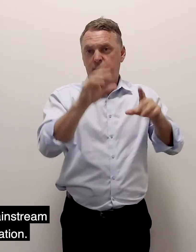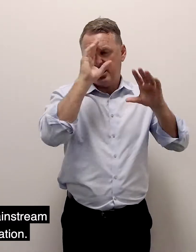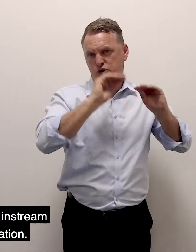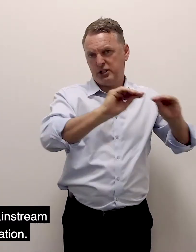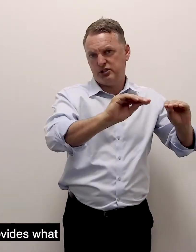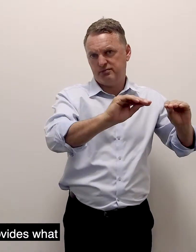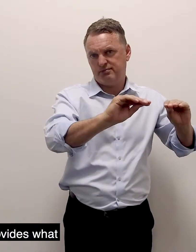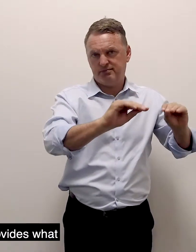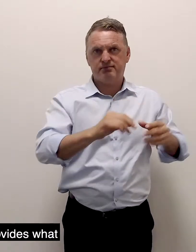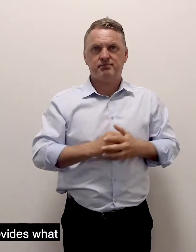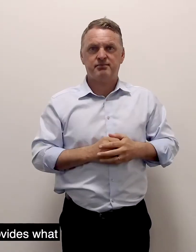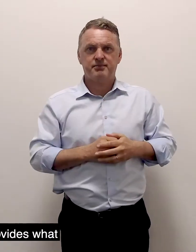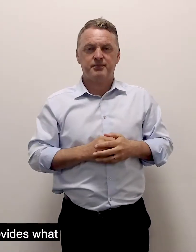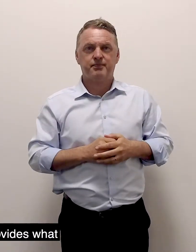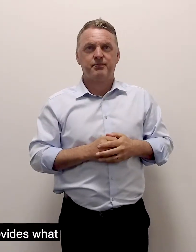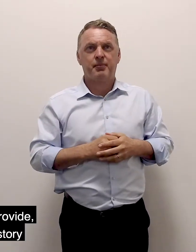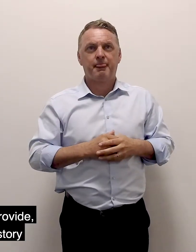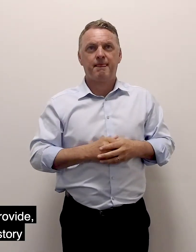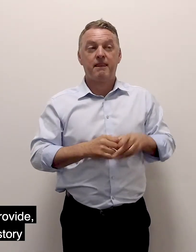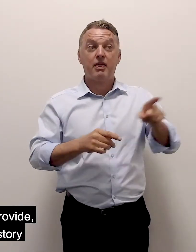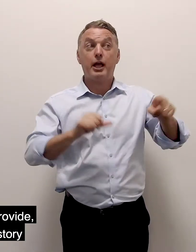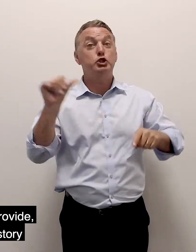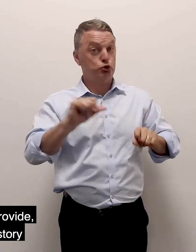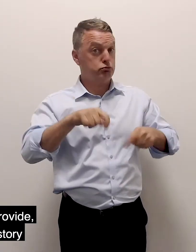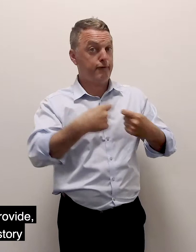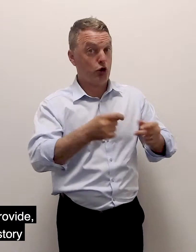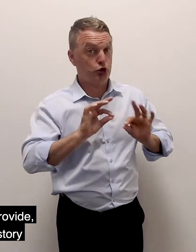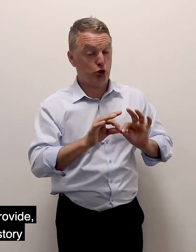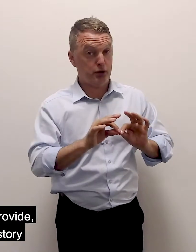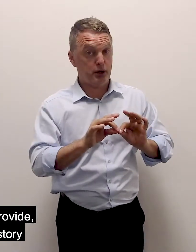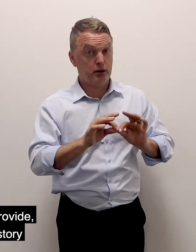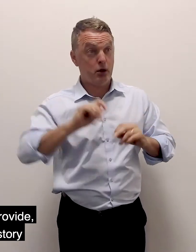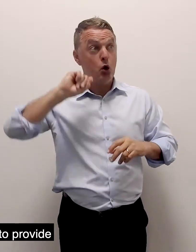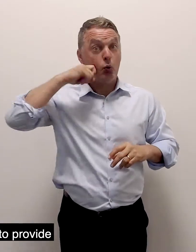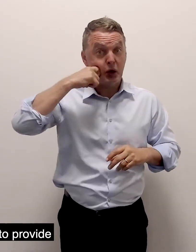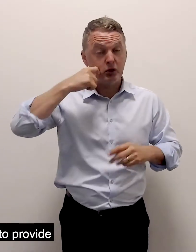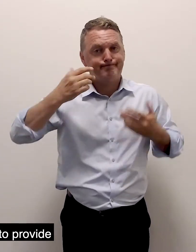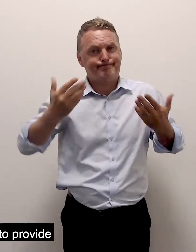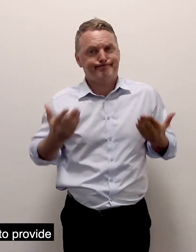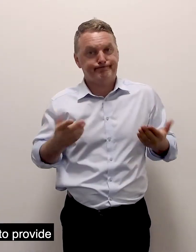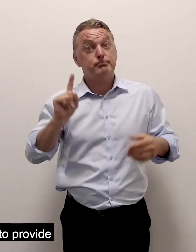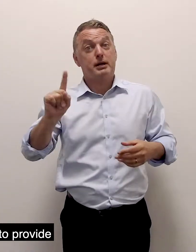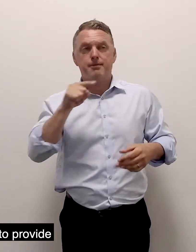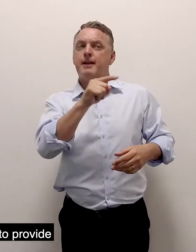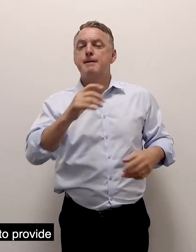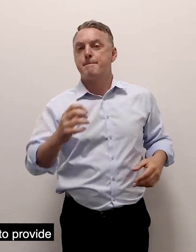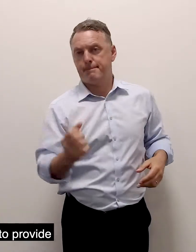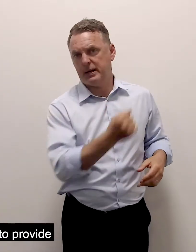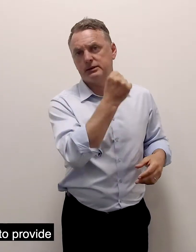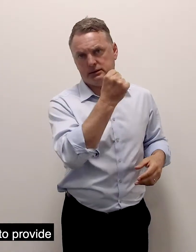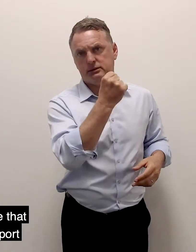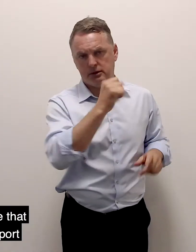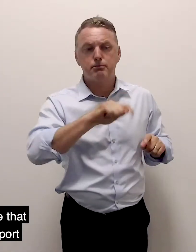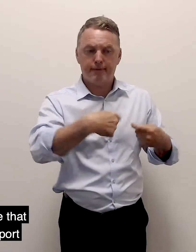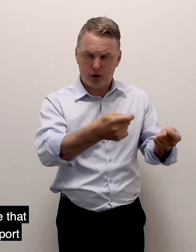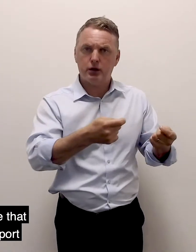education. Whether that school provides what they're obliged to provide, that's a different story, but it's their obligation to